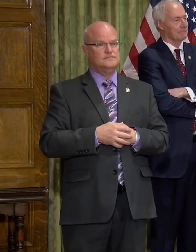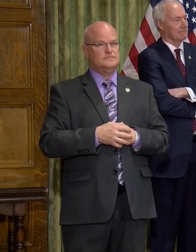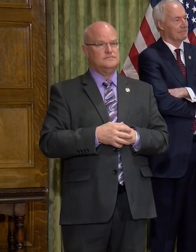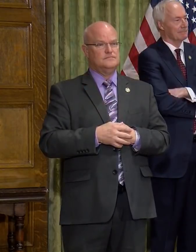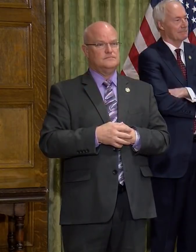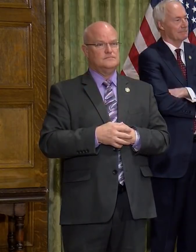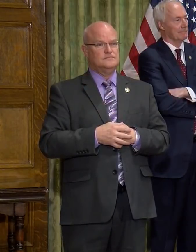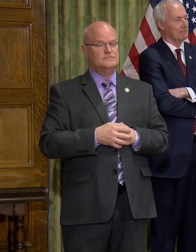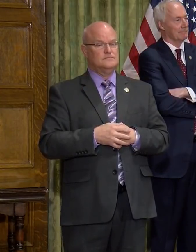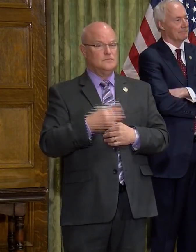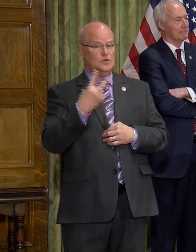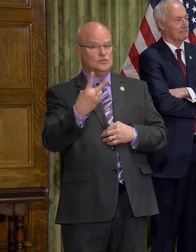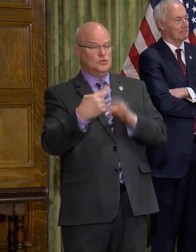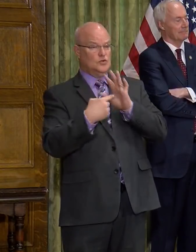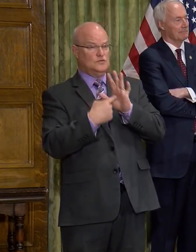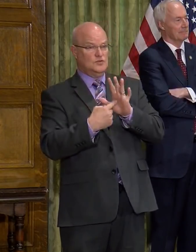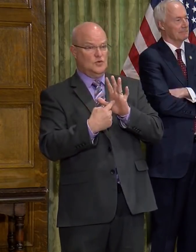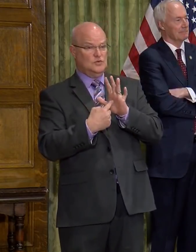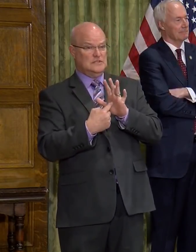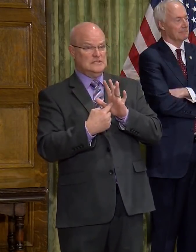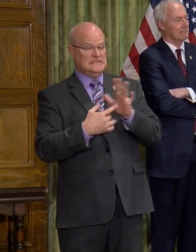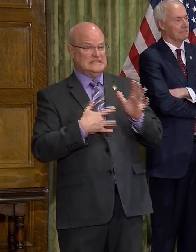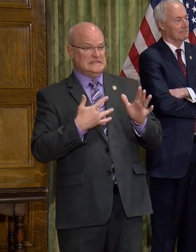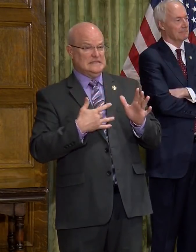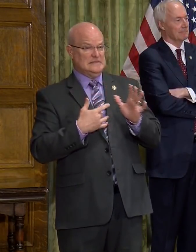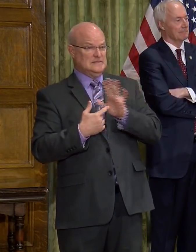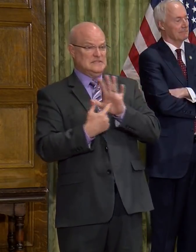So only 2 have shown symptoms?